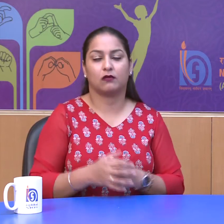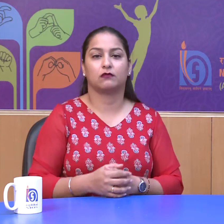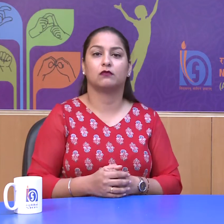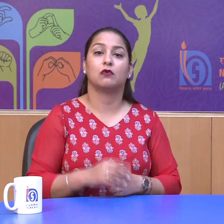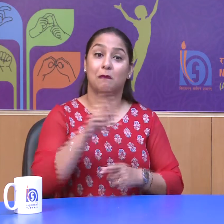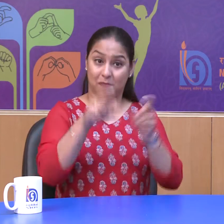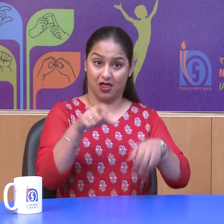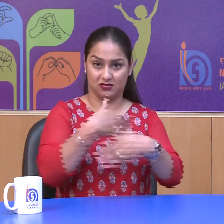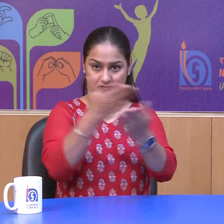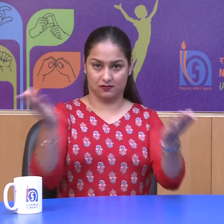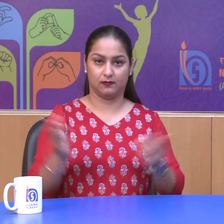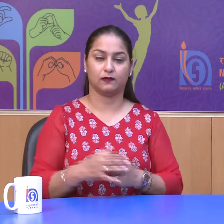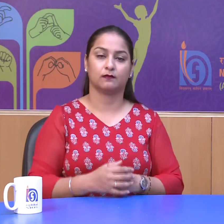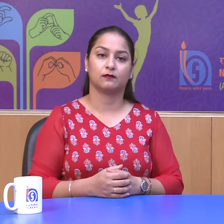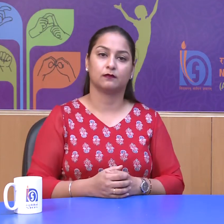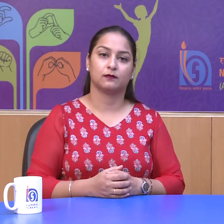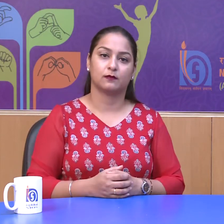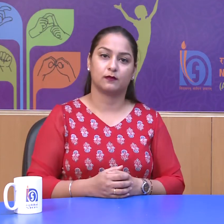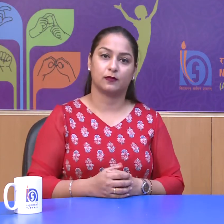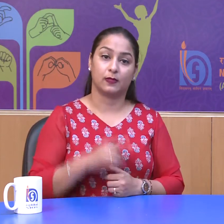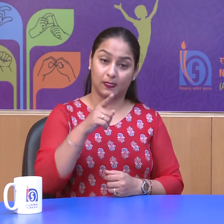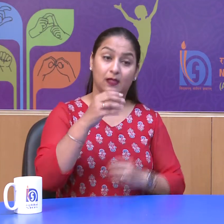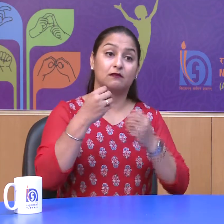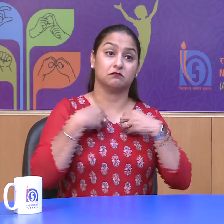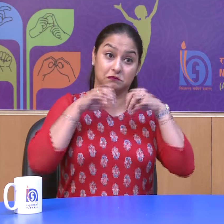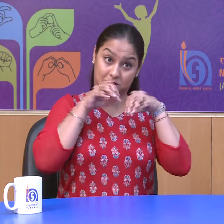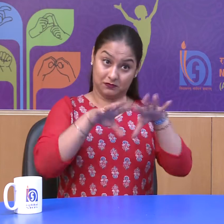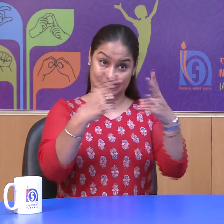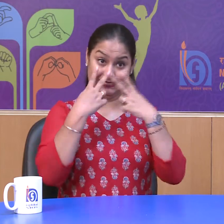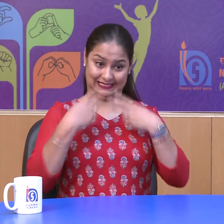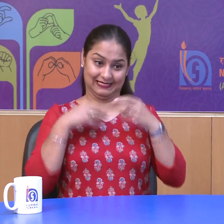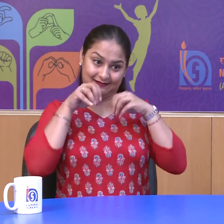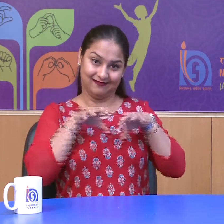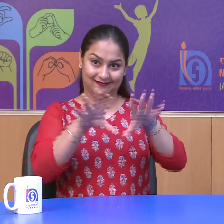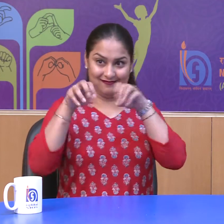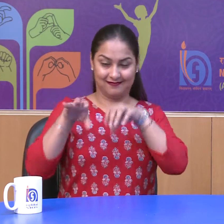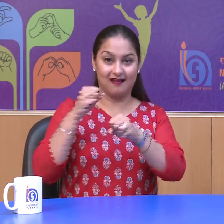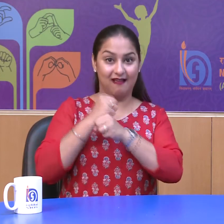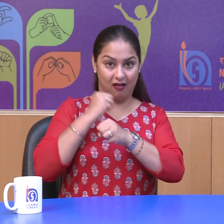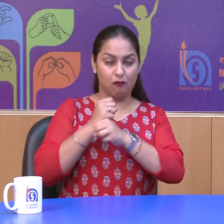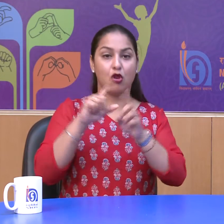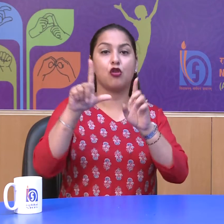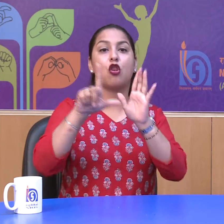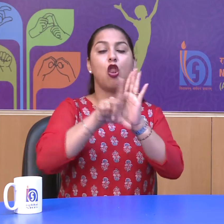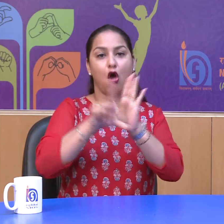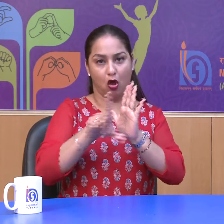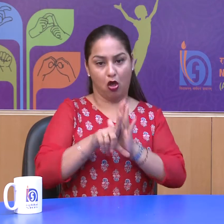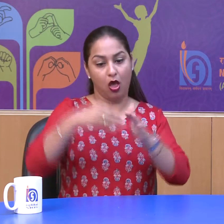people. It influences government in making laws in the interest of the